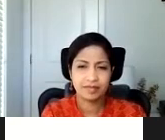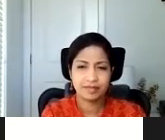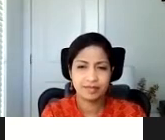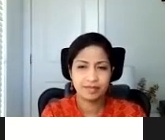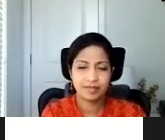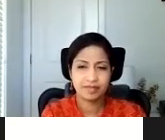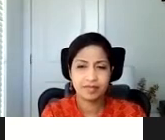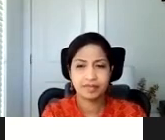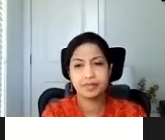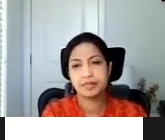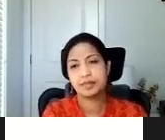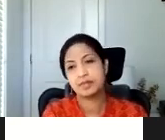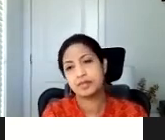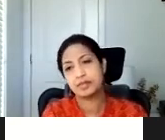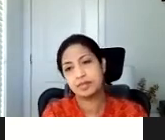with disabilities.